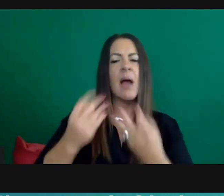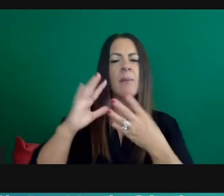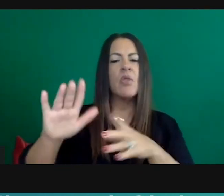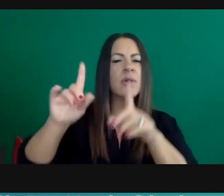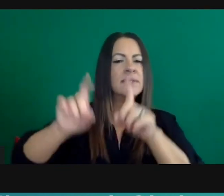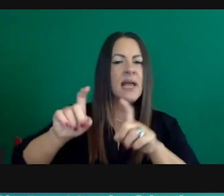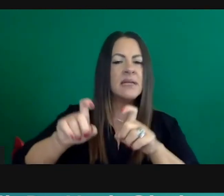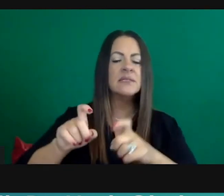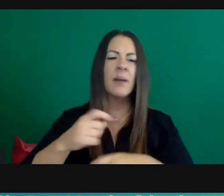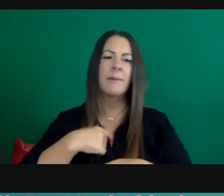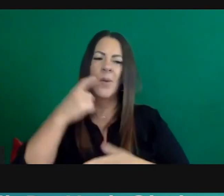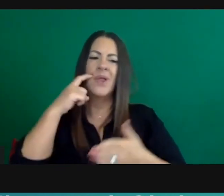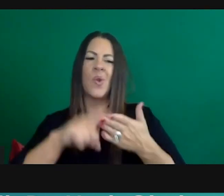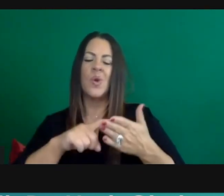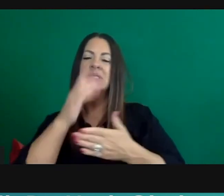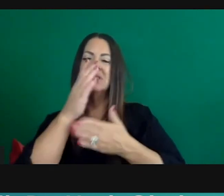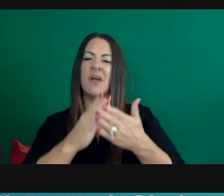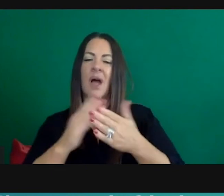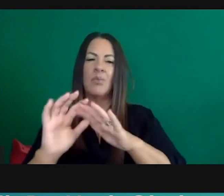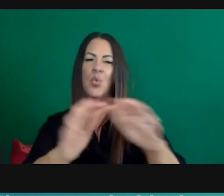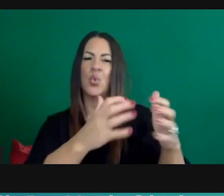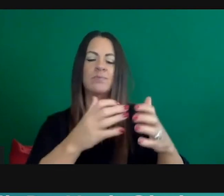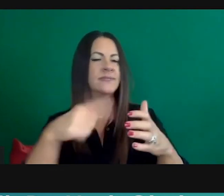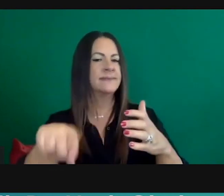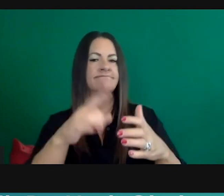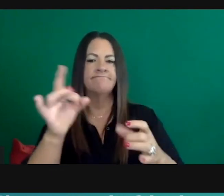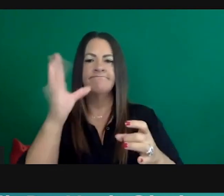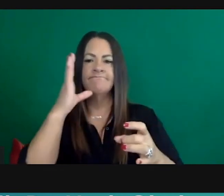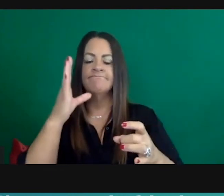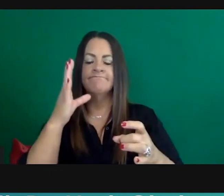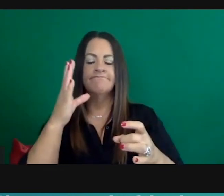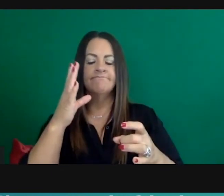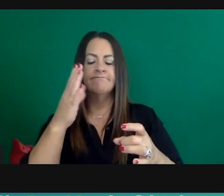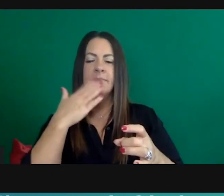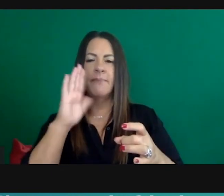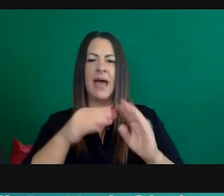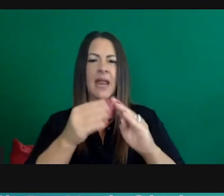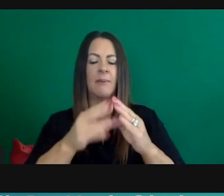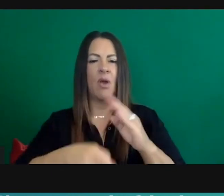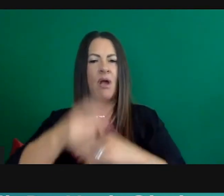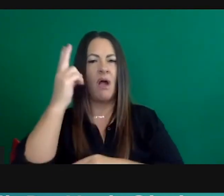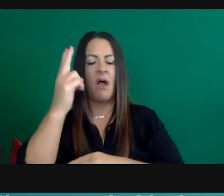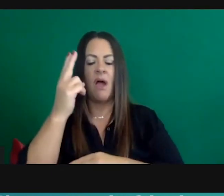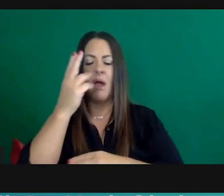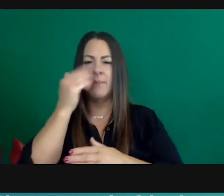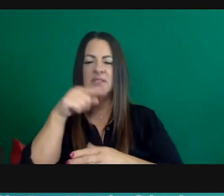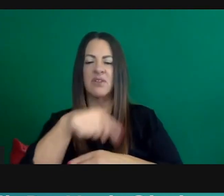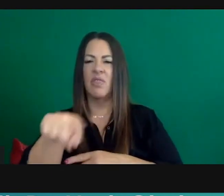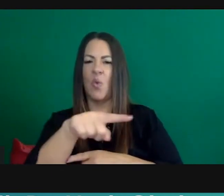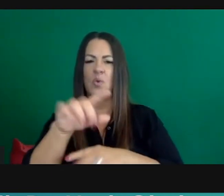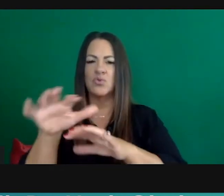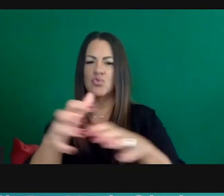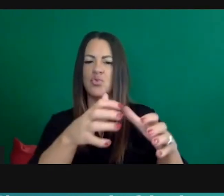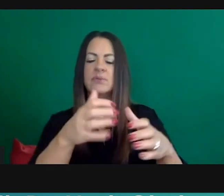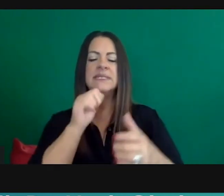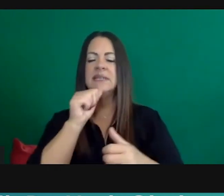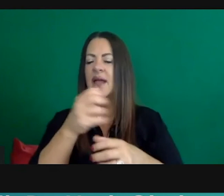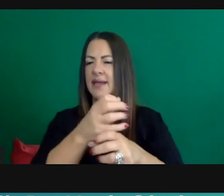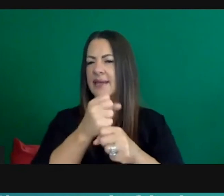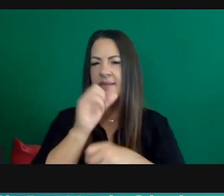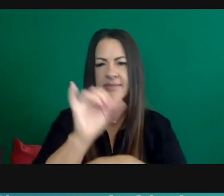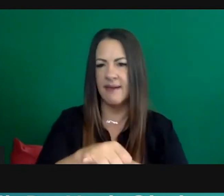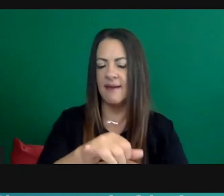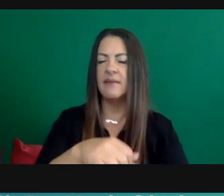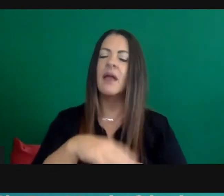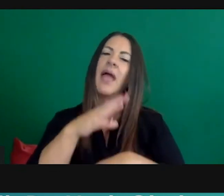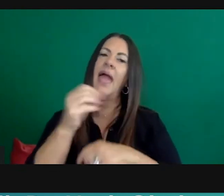disproportionately impacted communities, and an ability to begin doing more and more of the contact tracing and disease